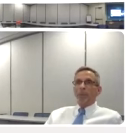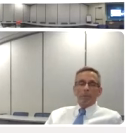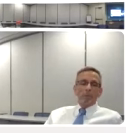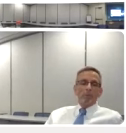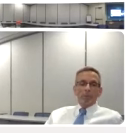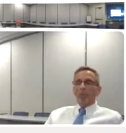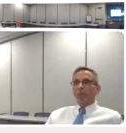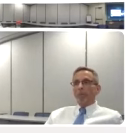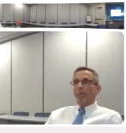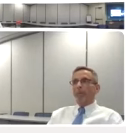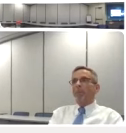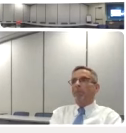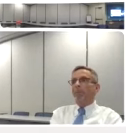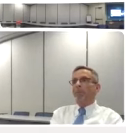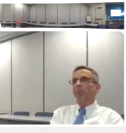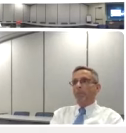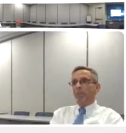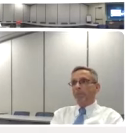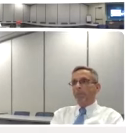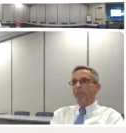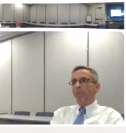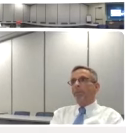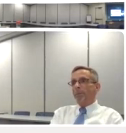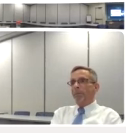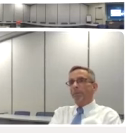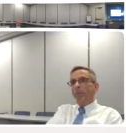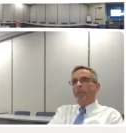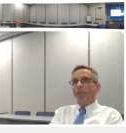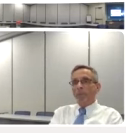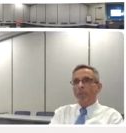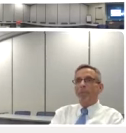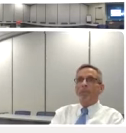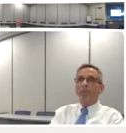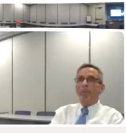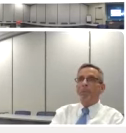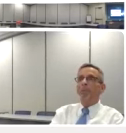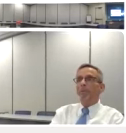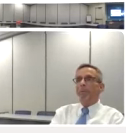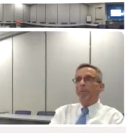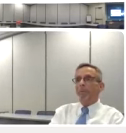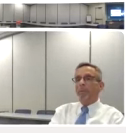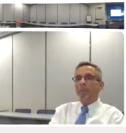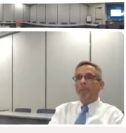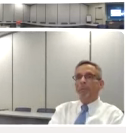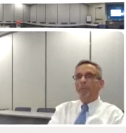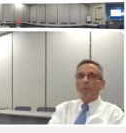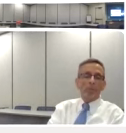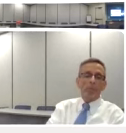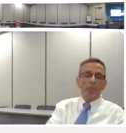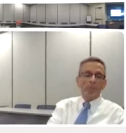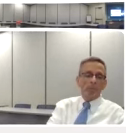Supervisory Vocational Rehabilitation Specialist with DC RSA, in charge of the specialized